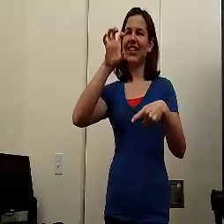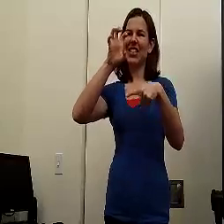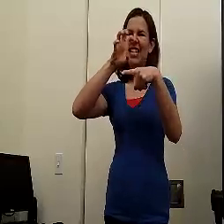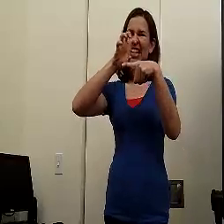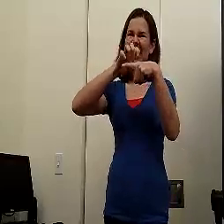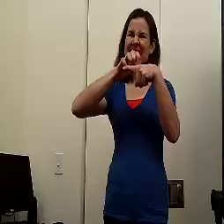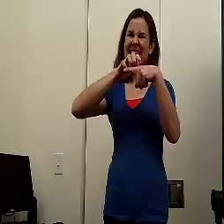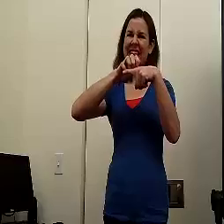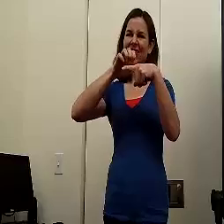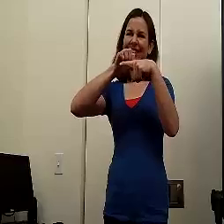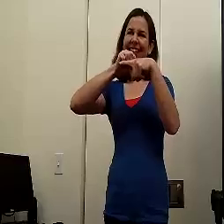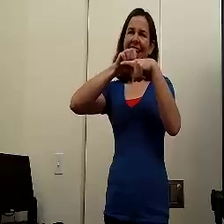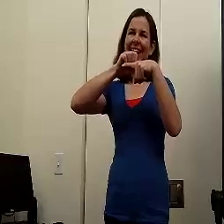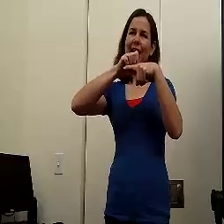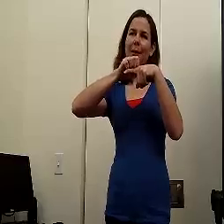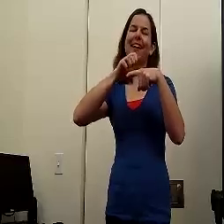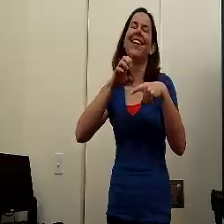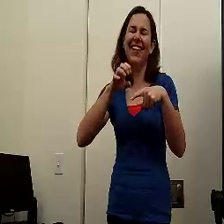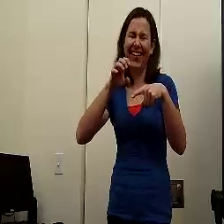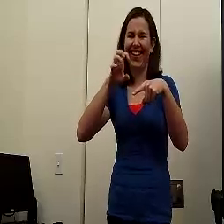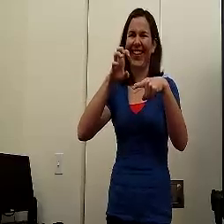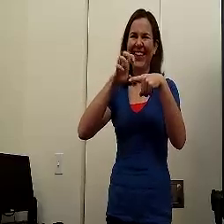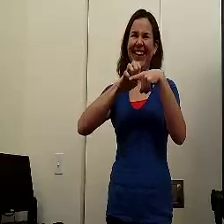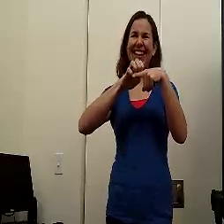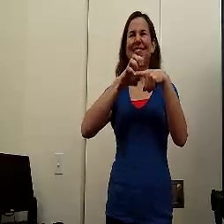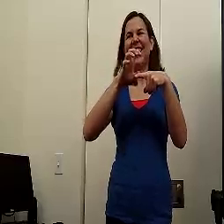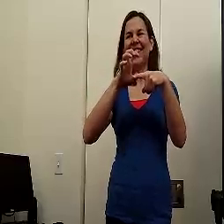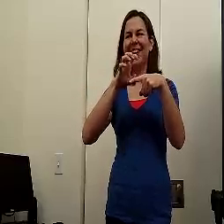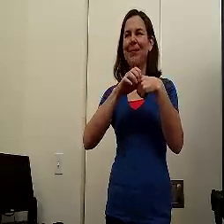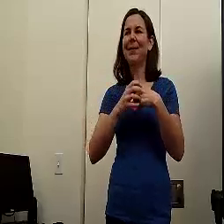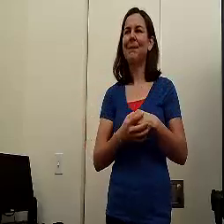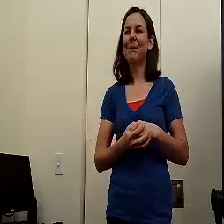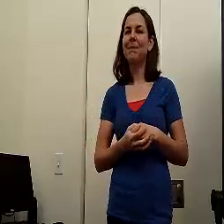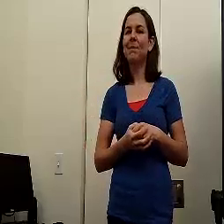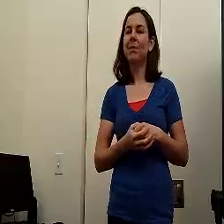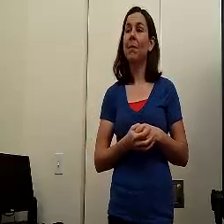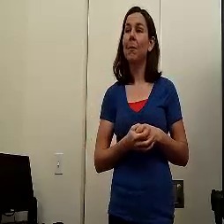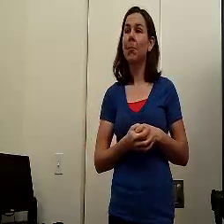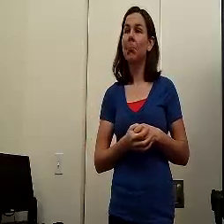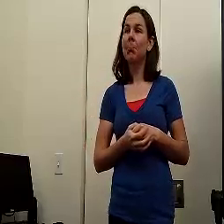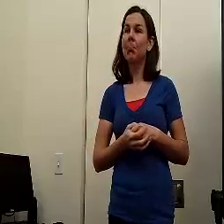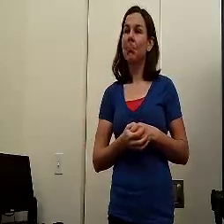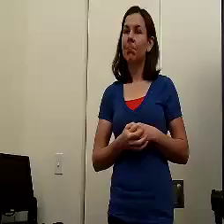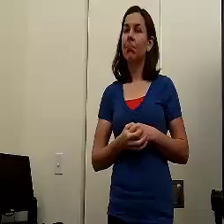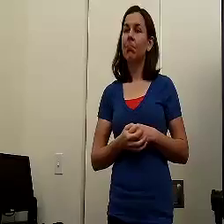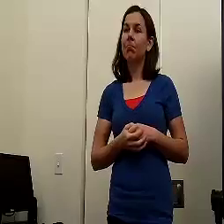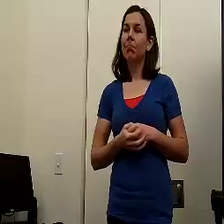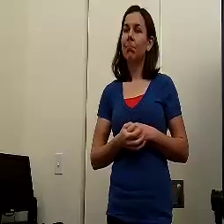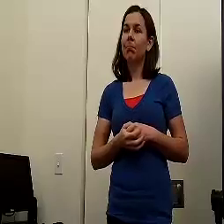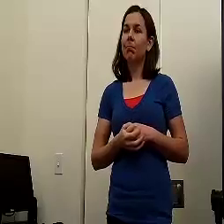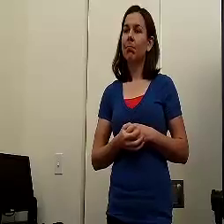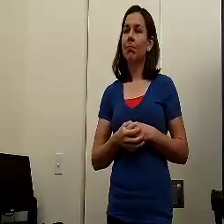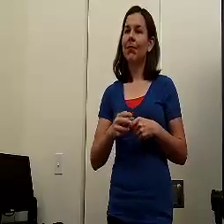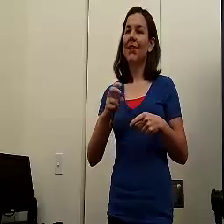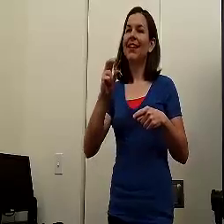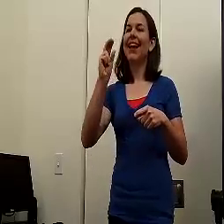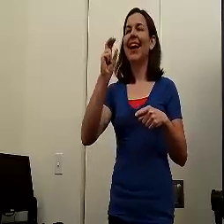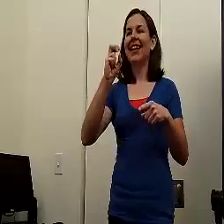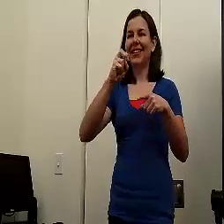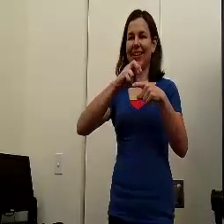are your teeth. Oh, So okay. this is kind of like gummy. And then We know. we at that same conversation we'd done nibble. So then is that nibble? Yeah, so okay. that's